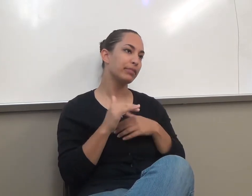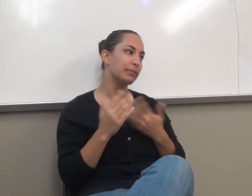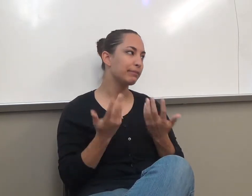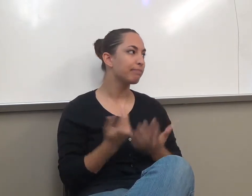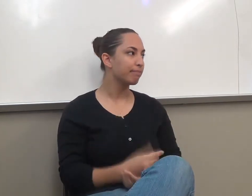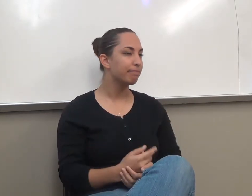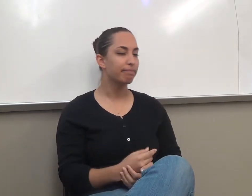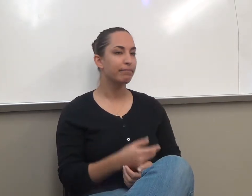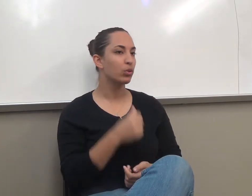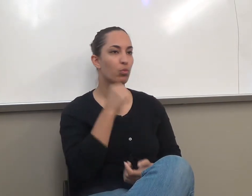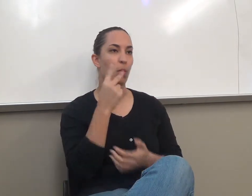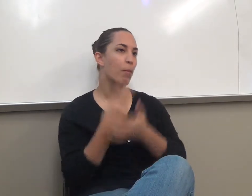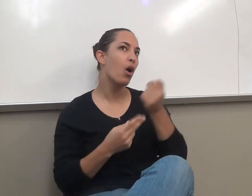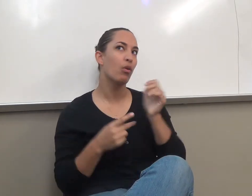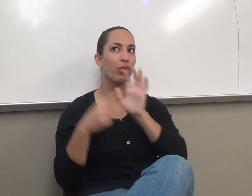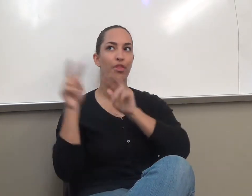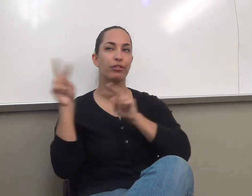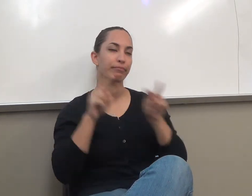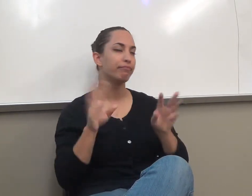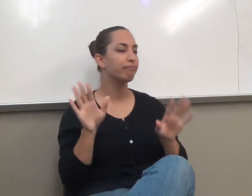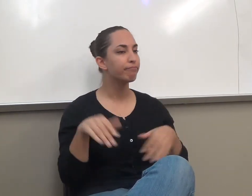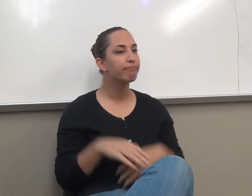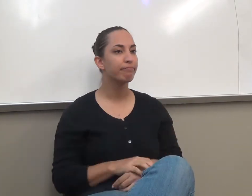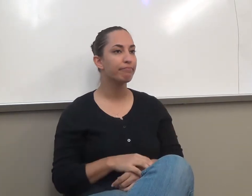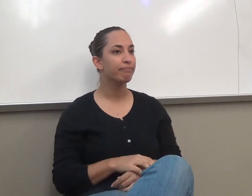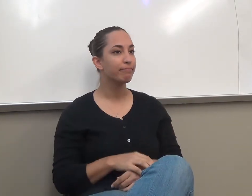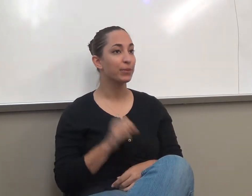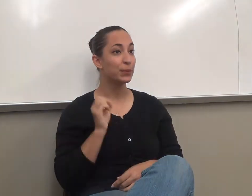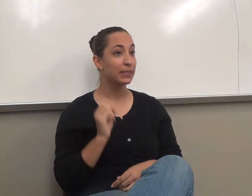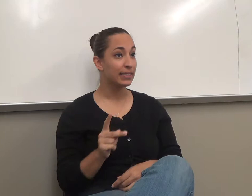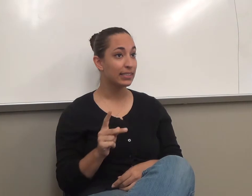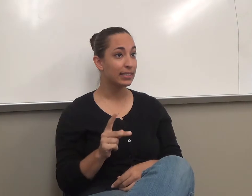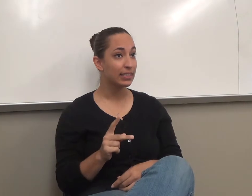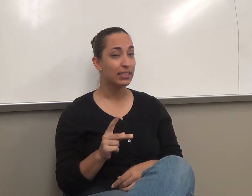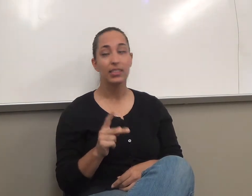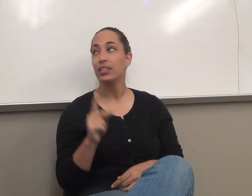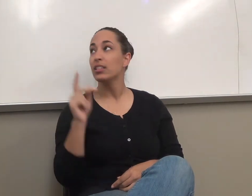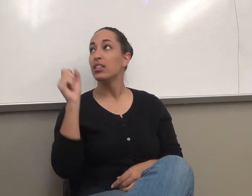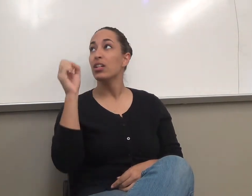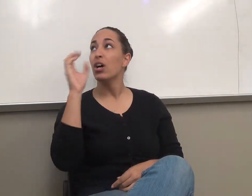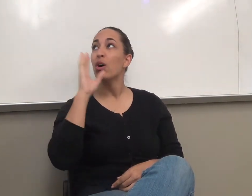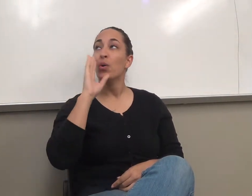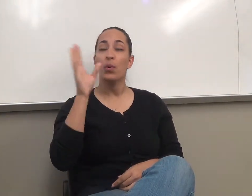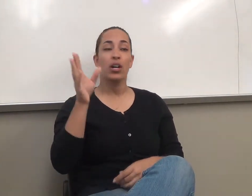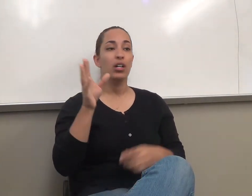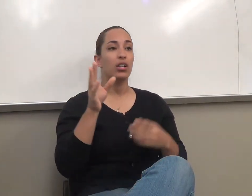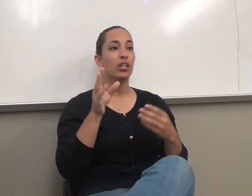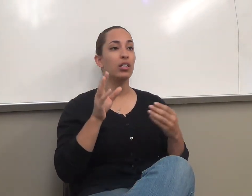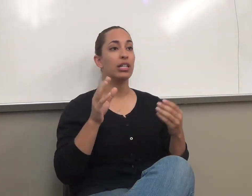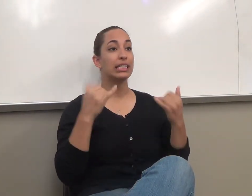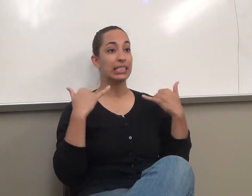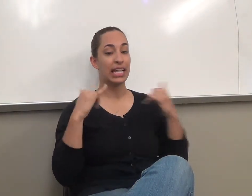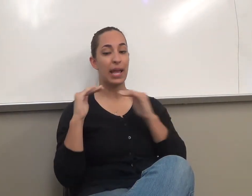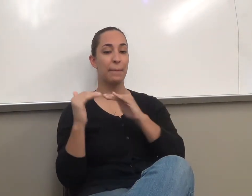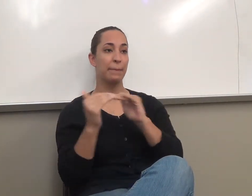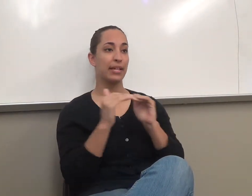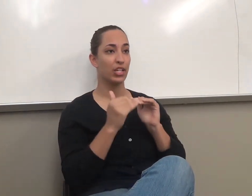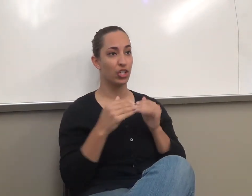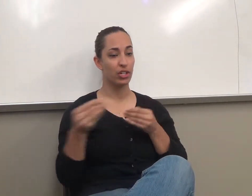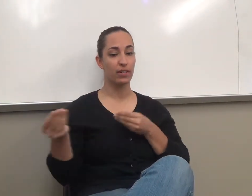enough. Both of them. Okay, so you're going to get your feedback from your person today, go to the English